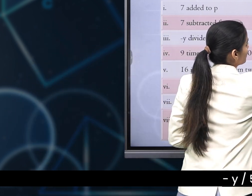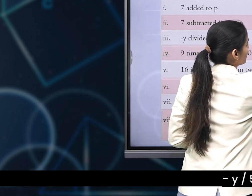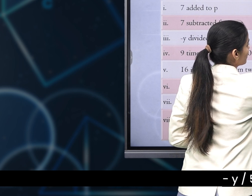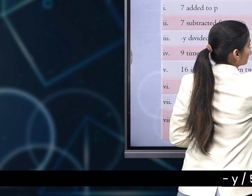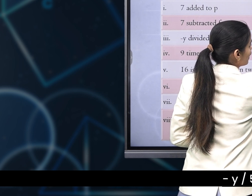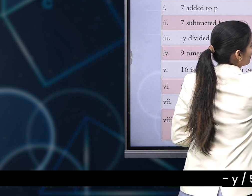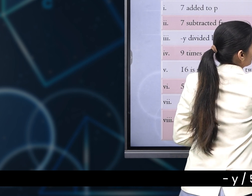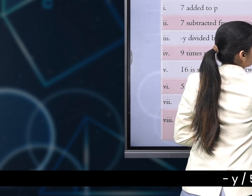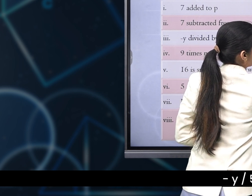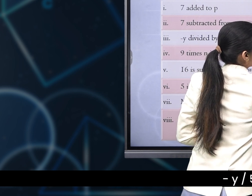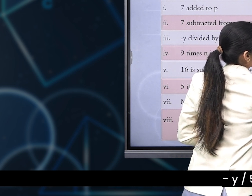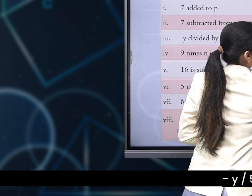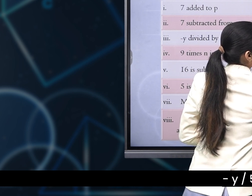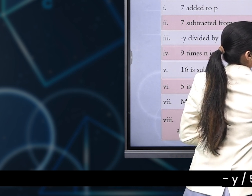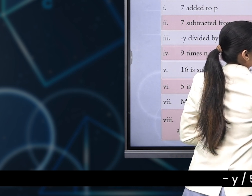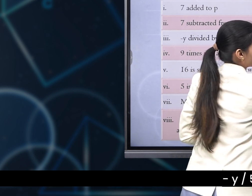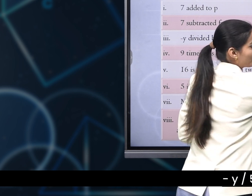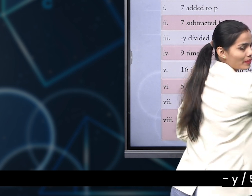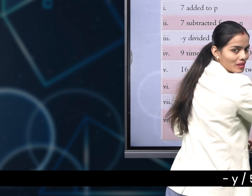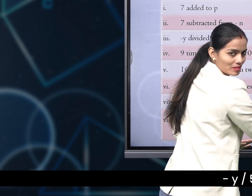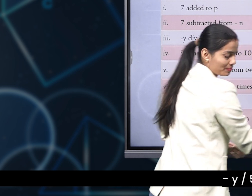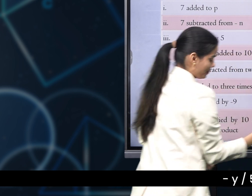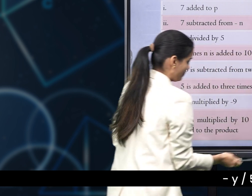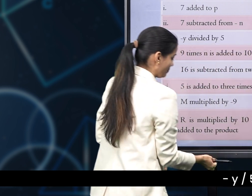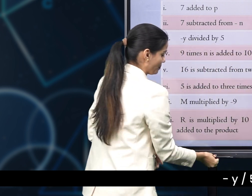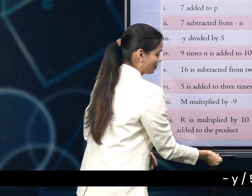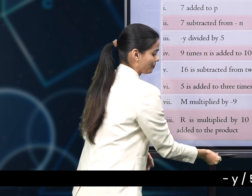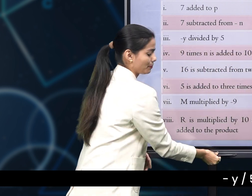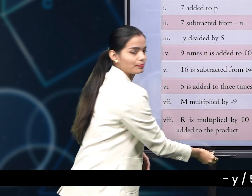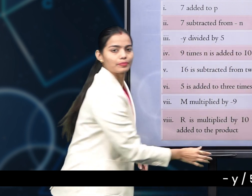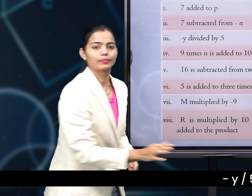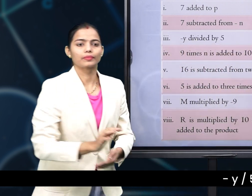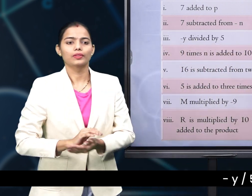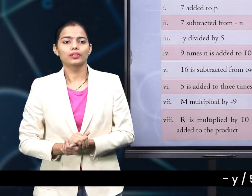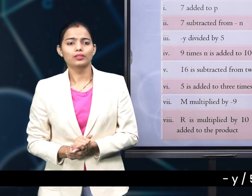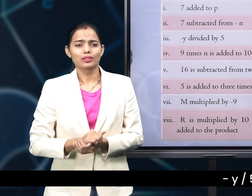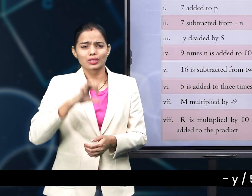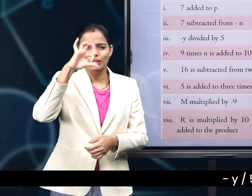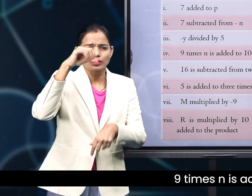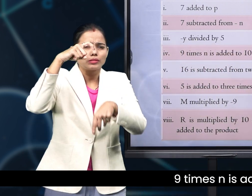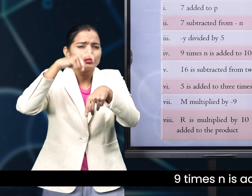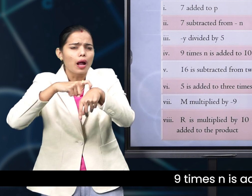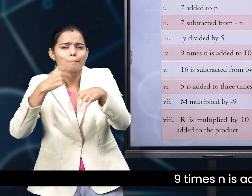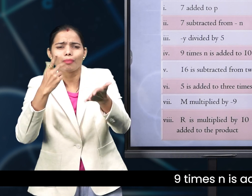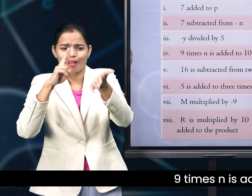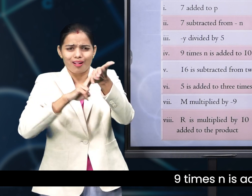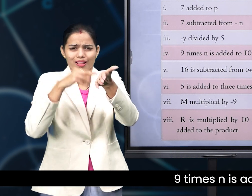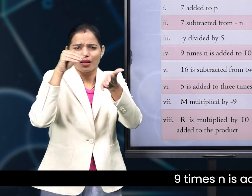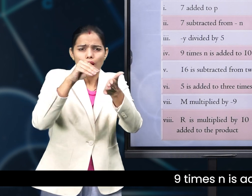Minus y by 5. 9 times n is